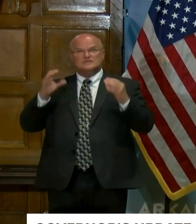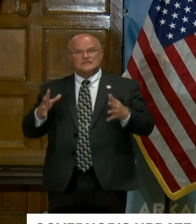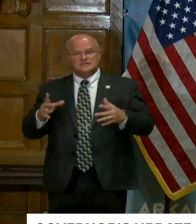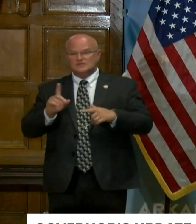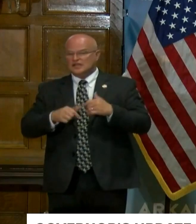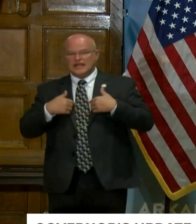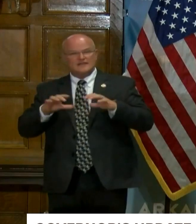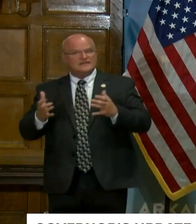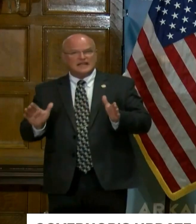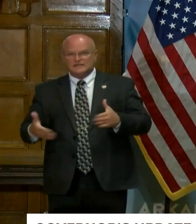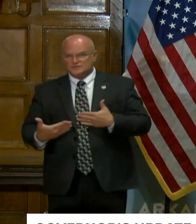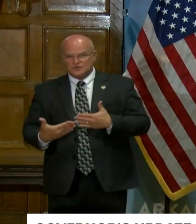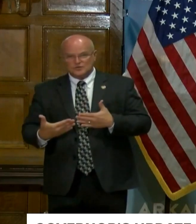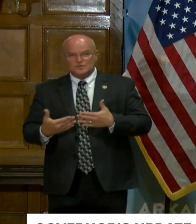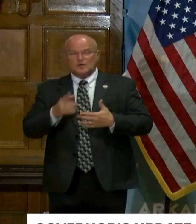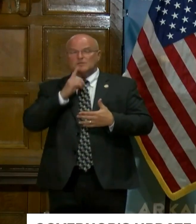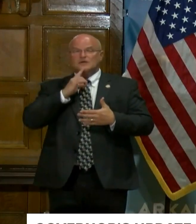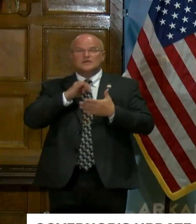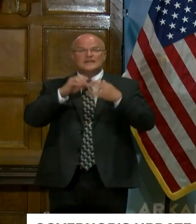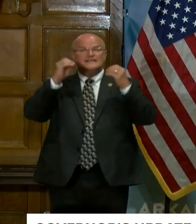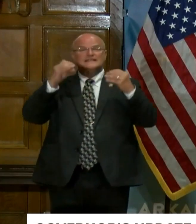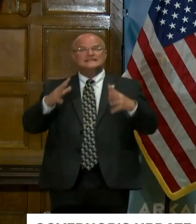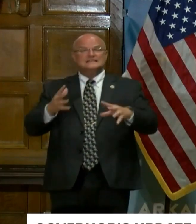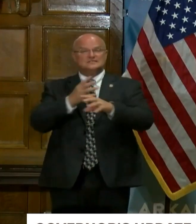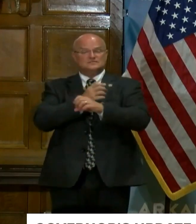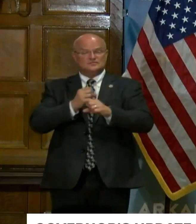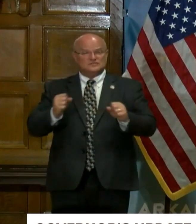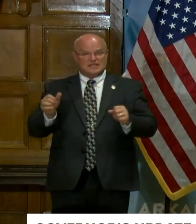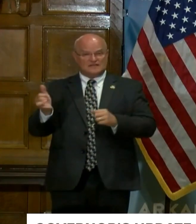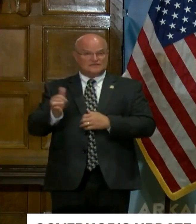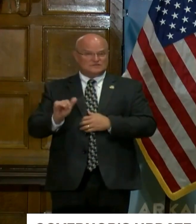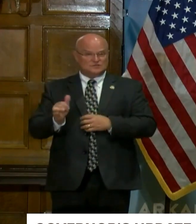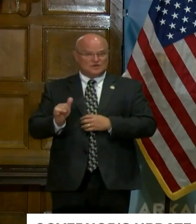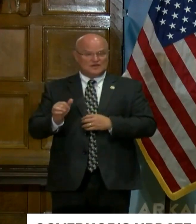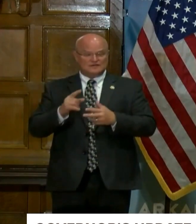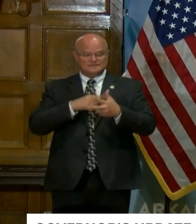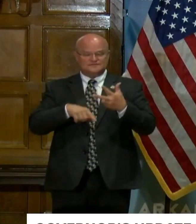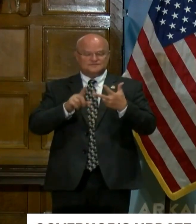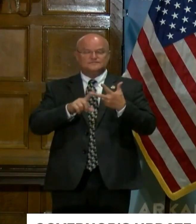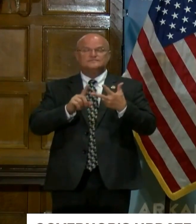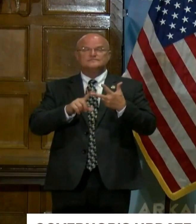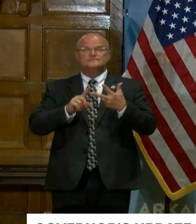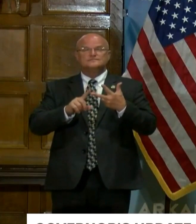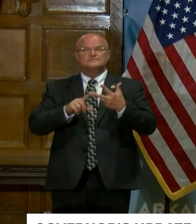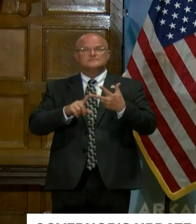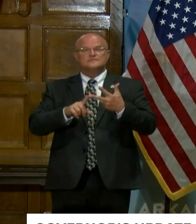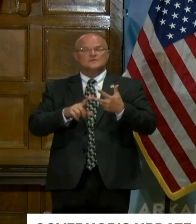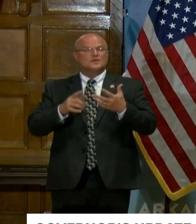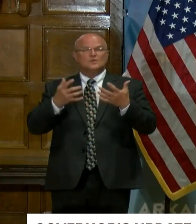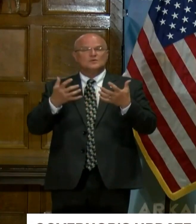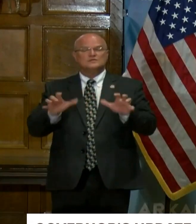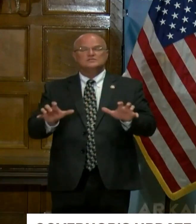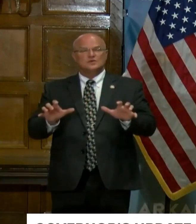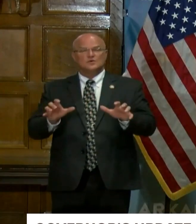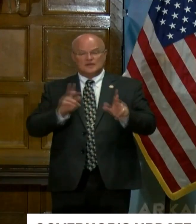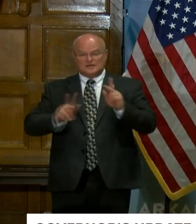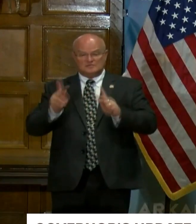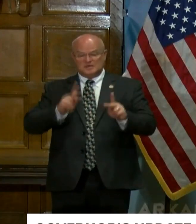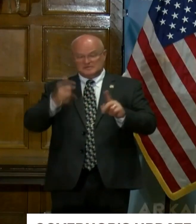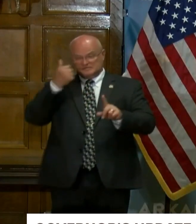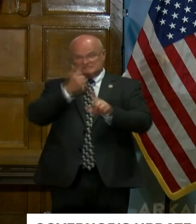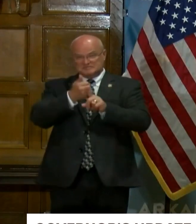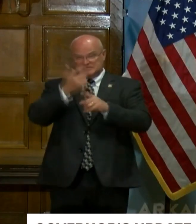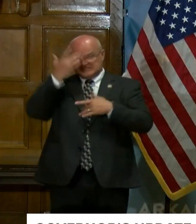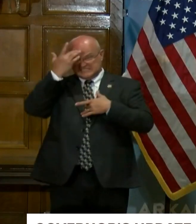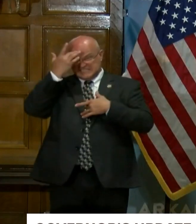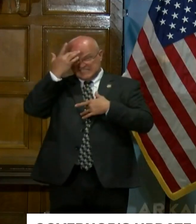can't have a classroom. So we want to make sure that the teachers are safe as well. And then, of course, third, we don't want, if people get sick,